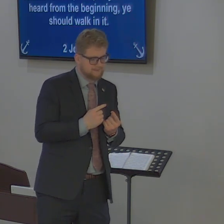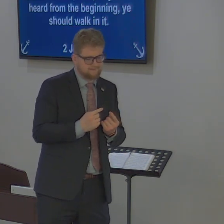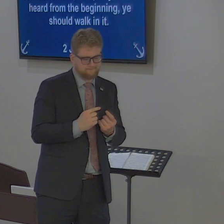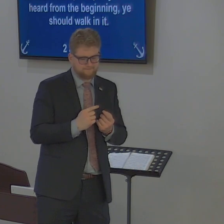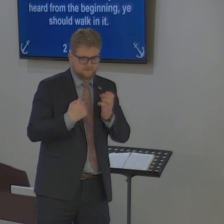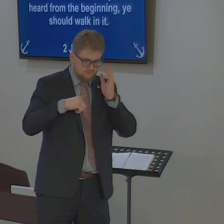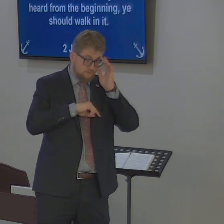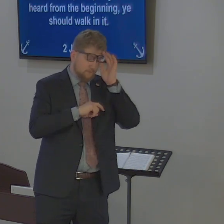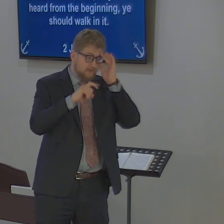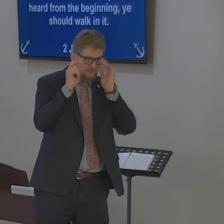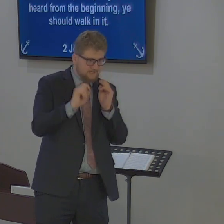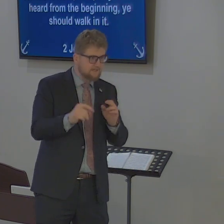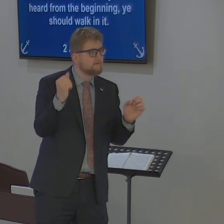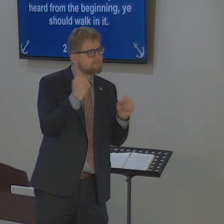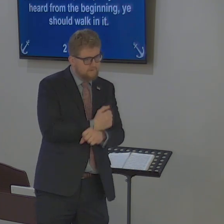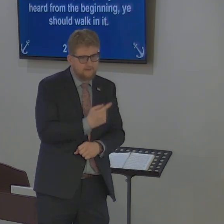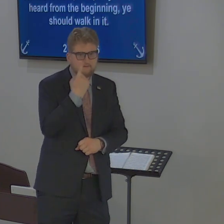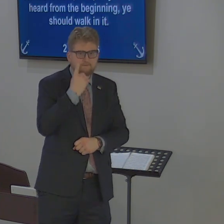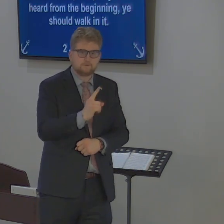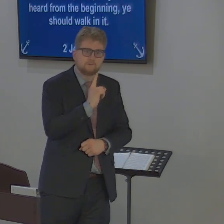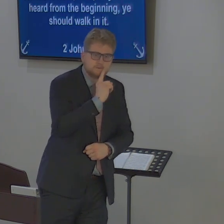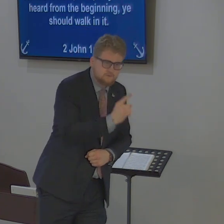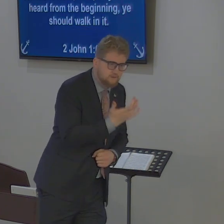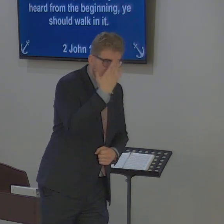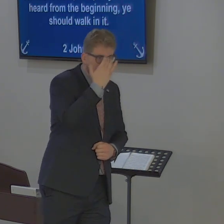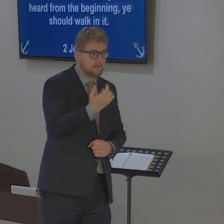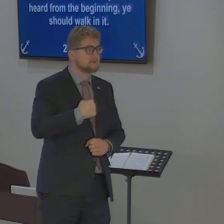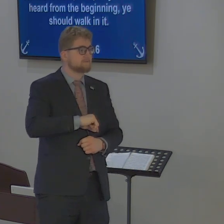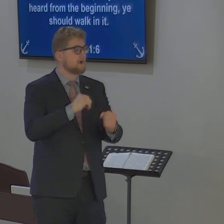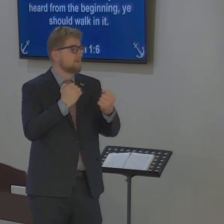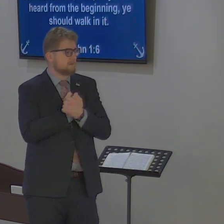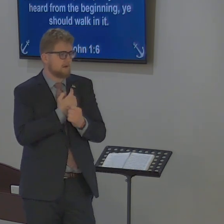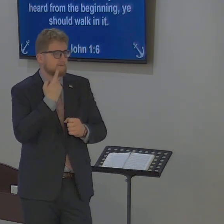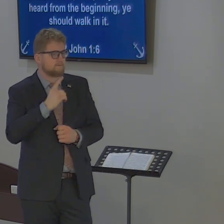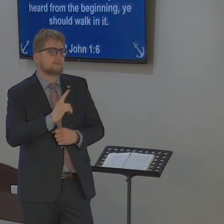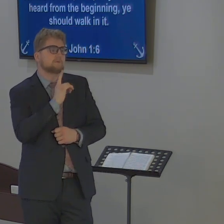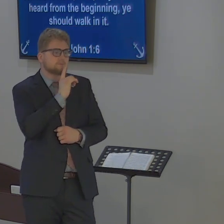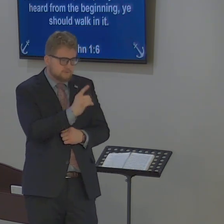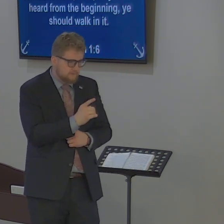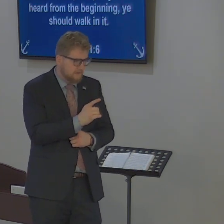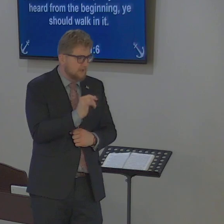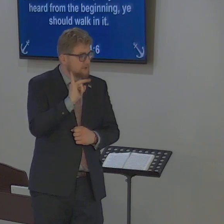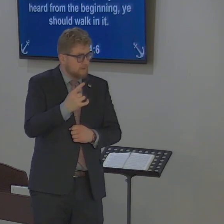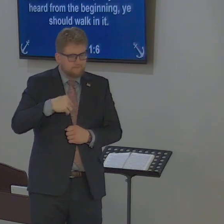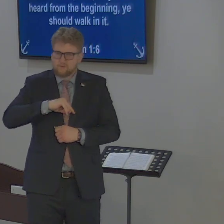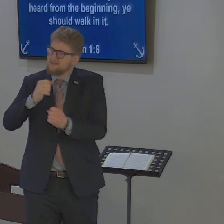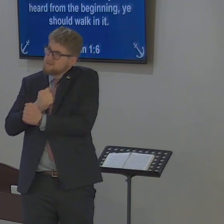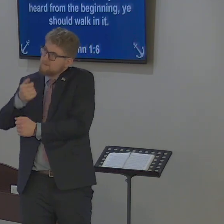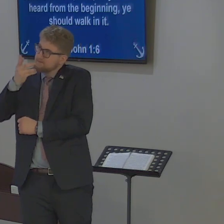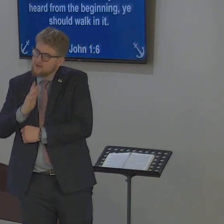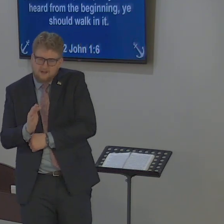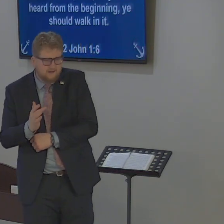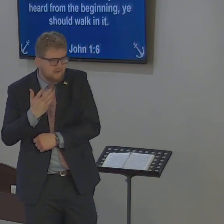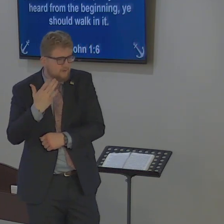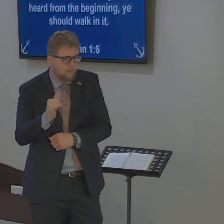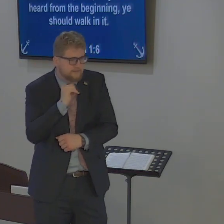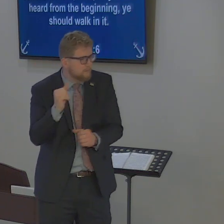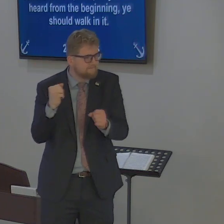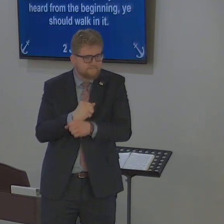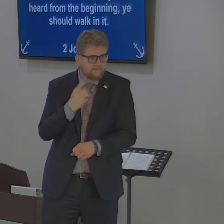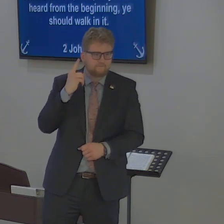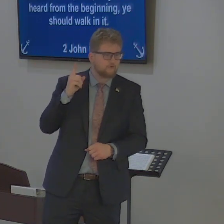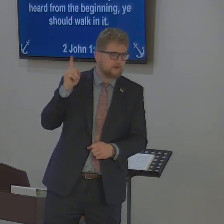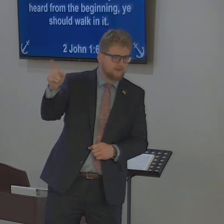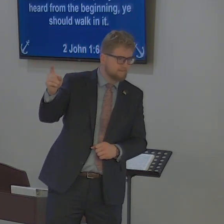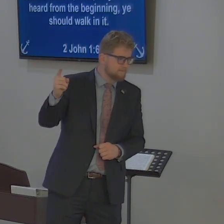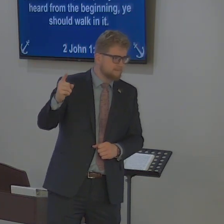we fight for the truth because of our love for the truth. In other words, if we love God, why don't we fight for God? If we love the Word of God, why don't we fight for the Word of